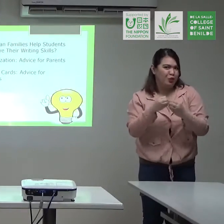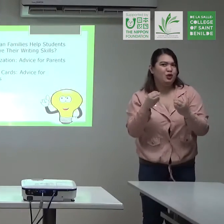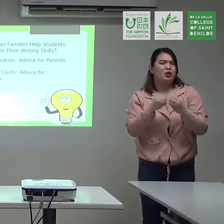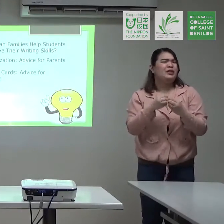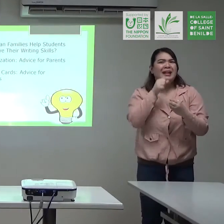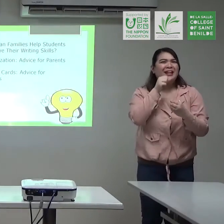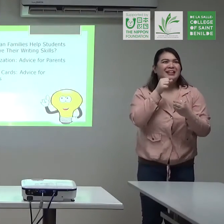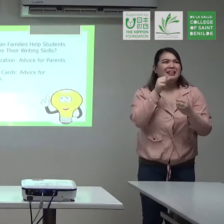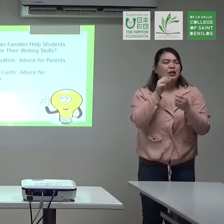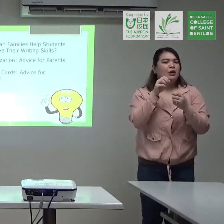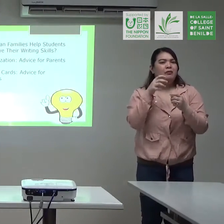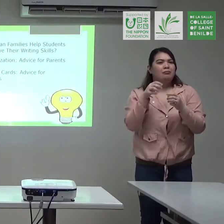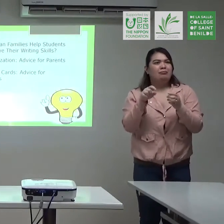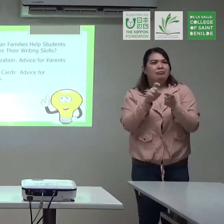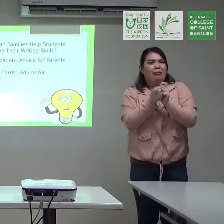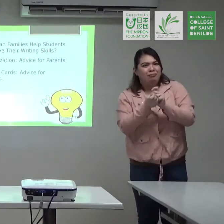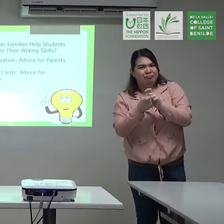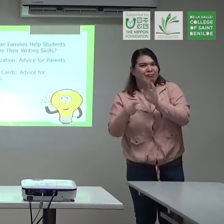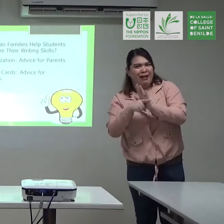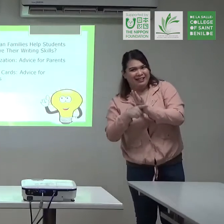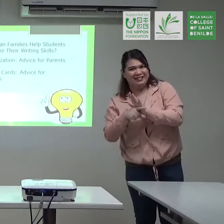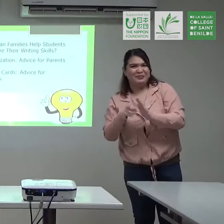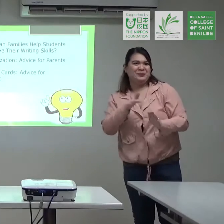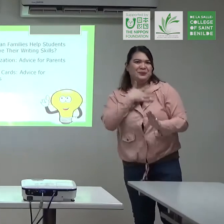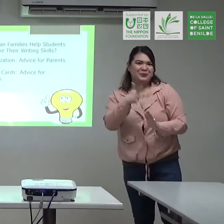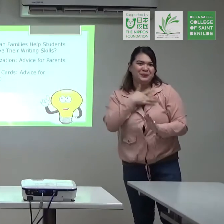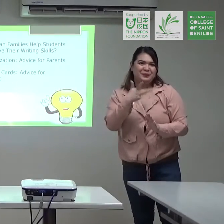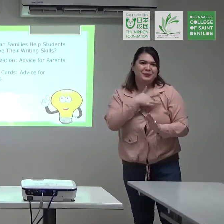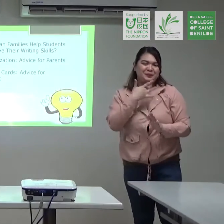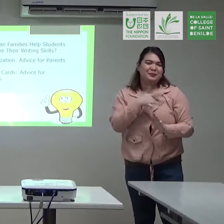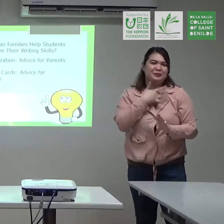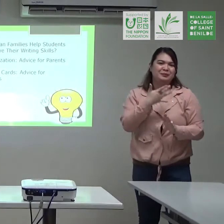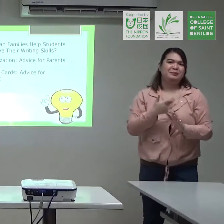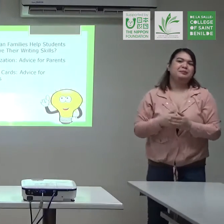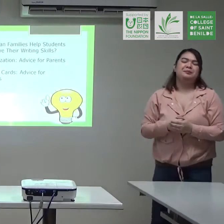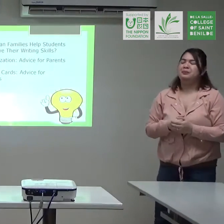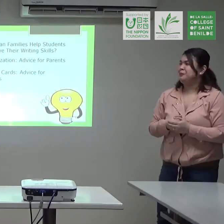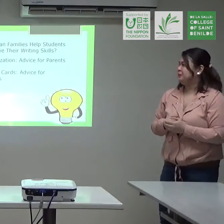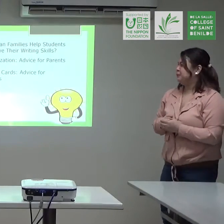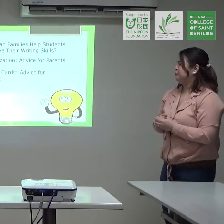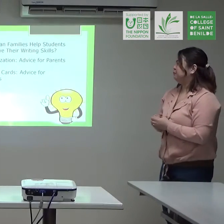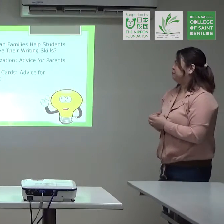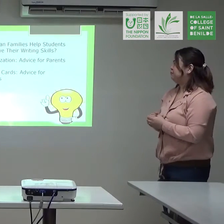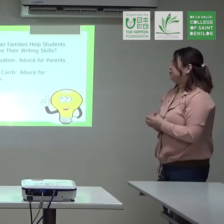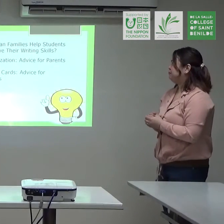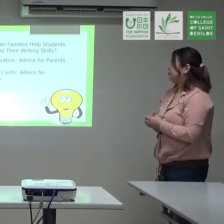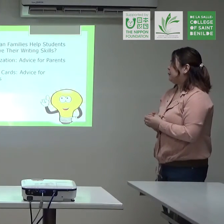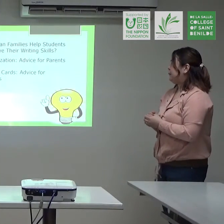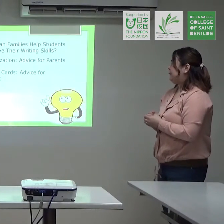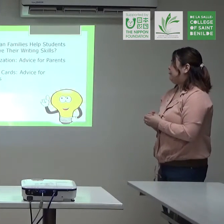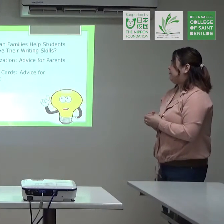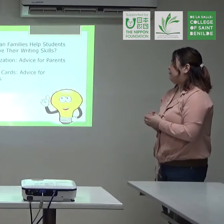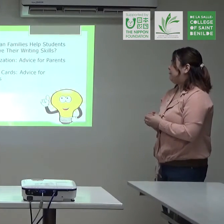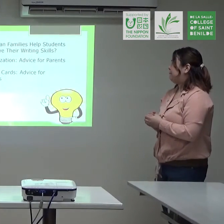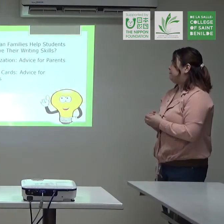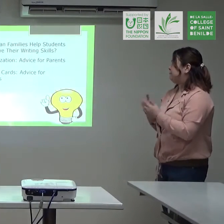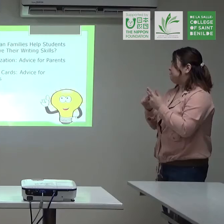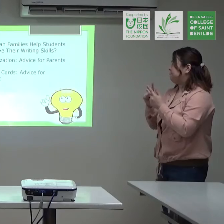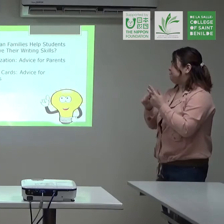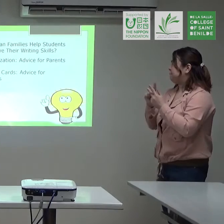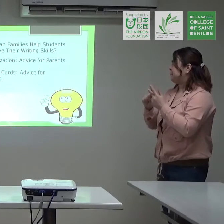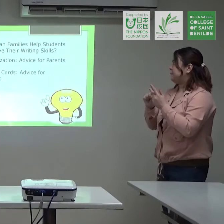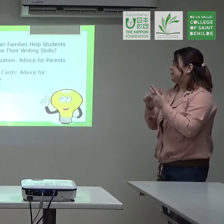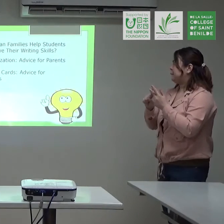negative feelings from the part of the parents. Okay, report